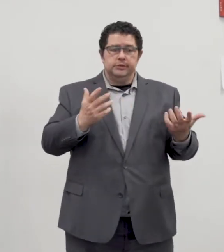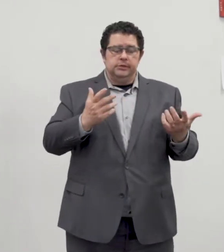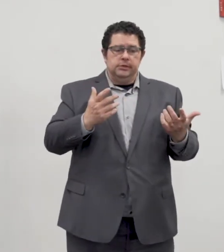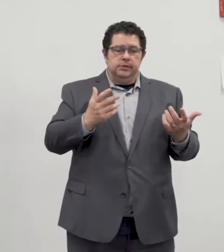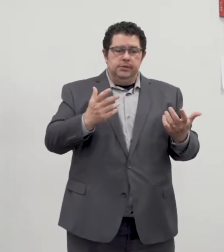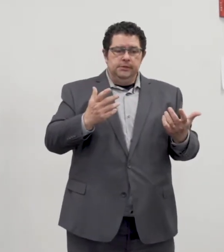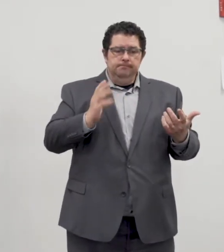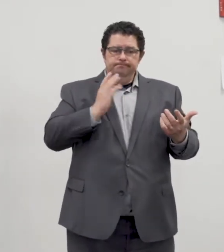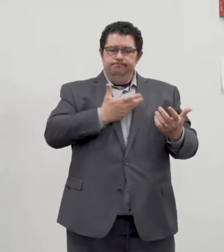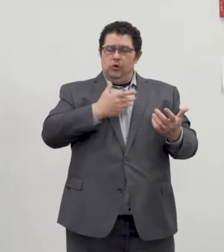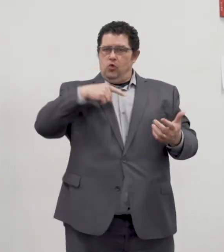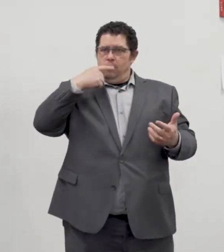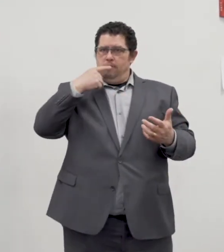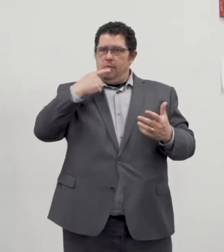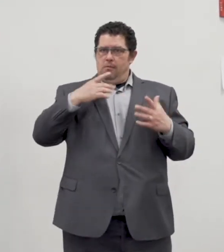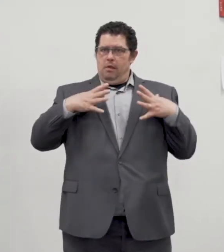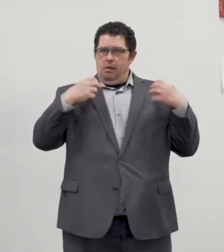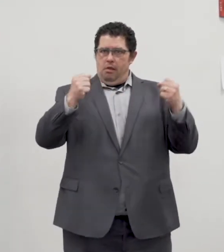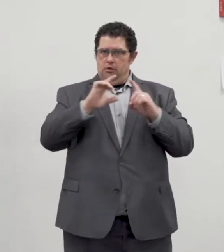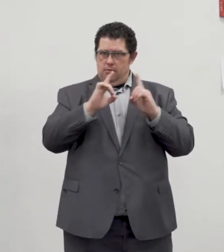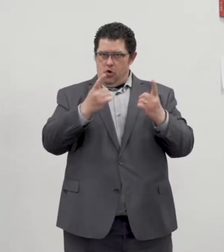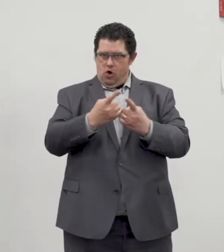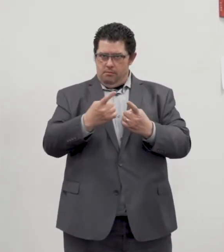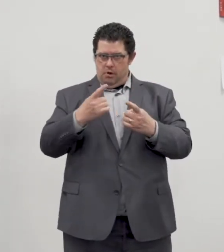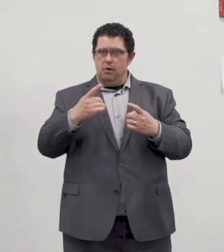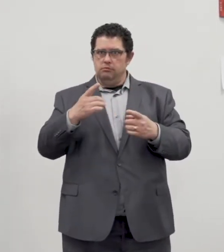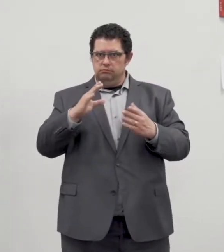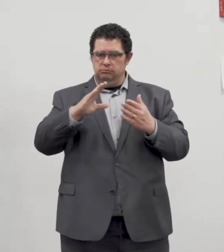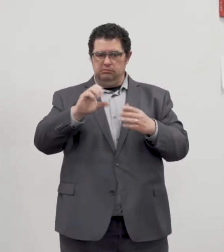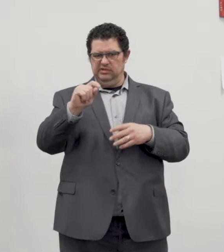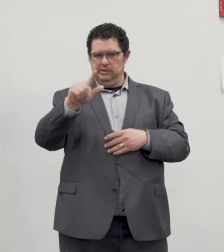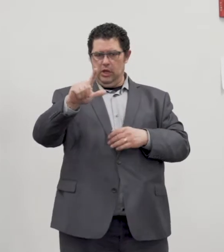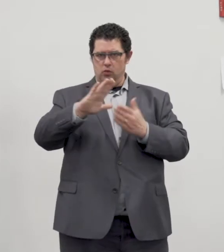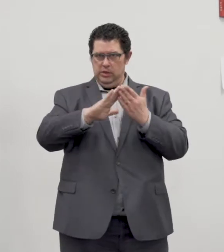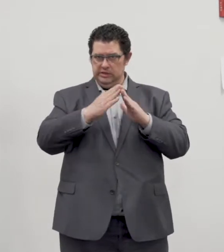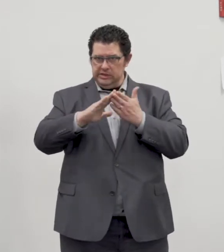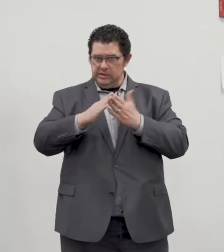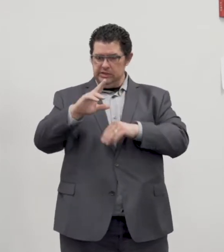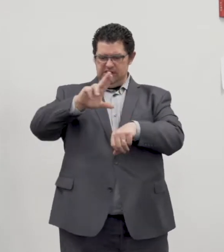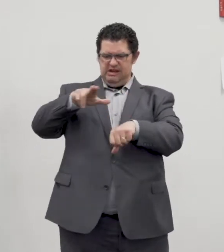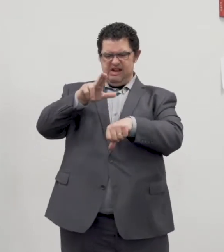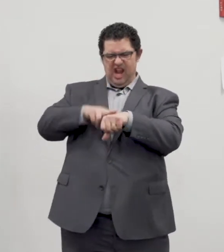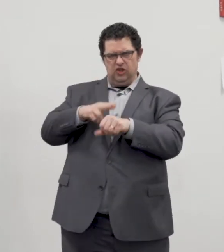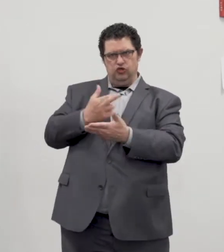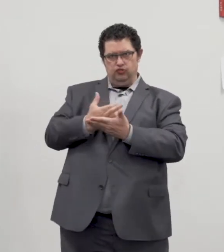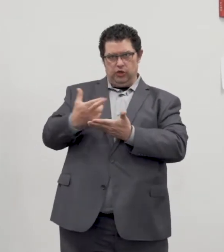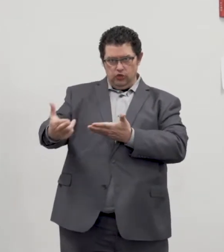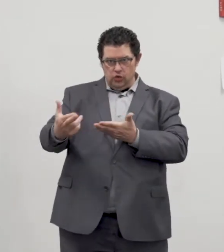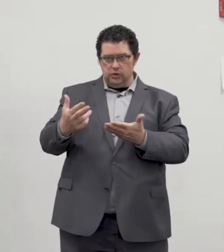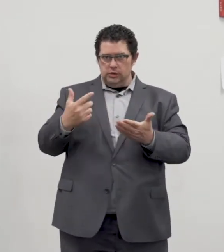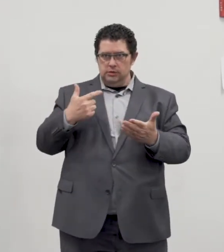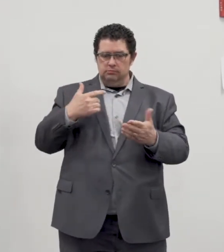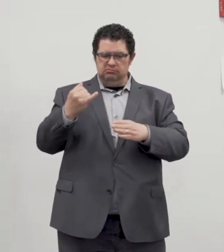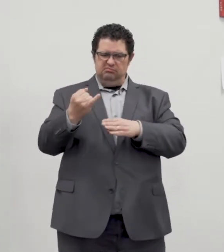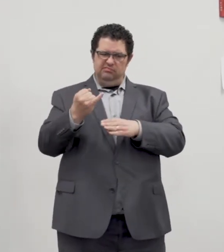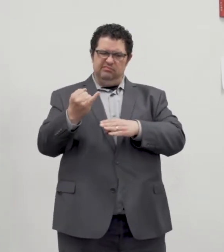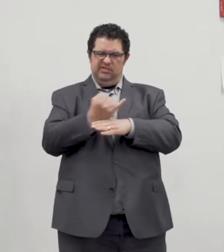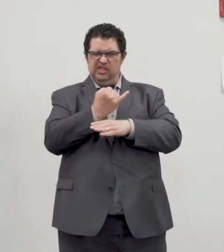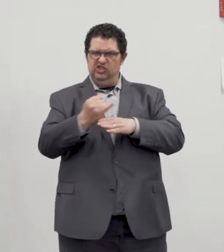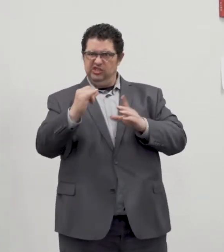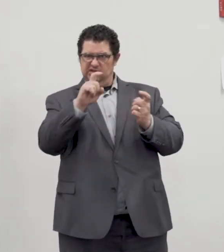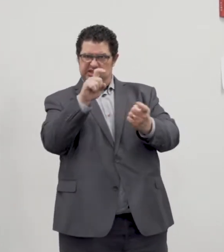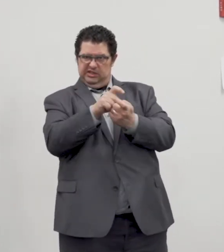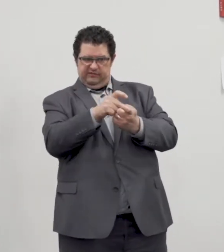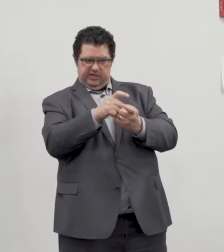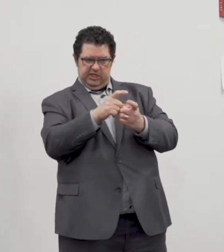you know, our own public health department, the St. Louis City Public Health Department. We have national resources. We have industry-specific national resources,